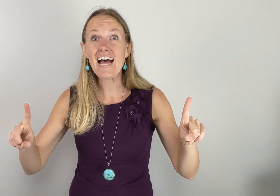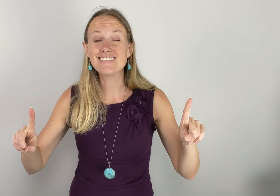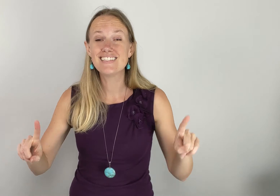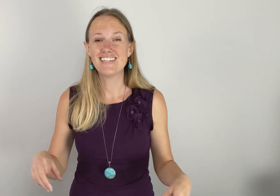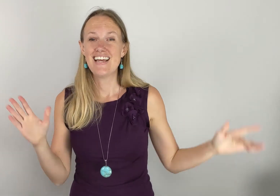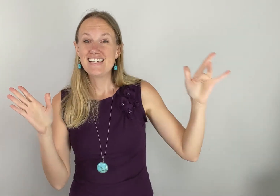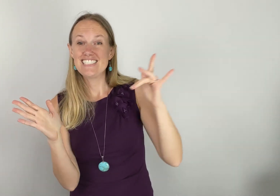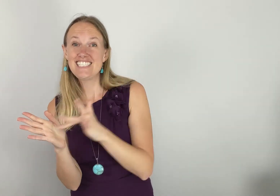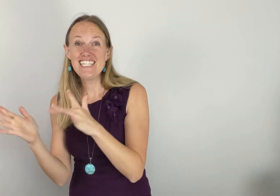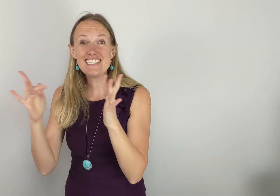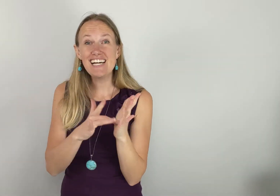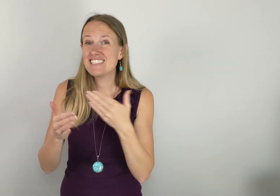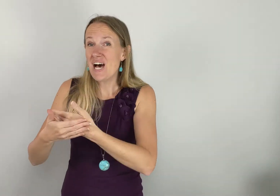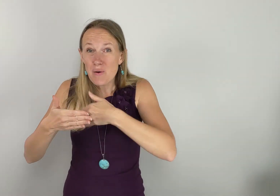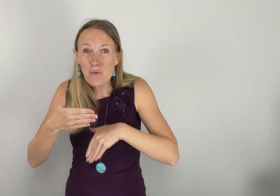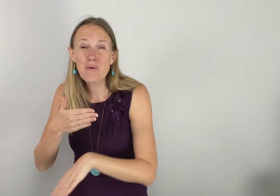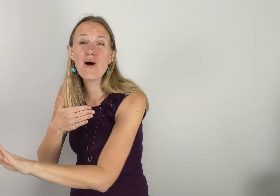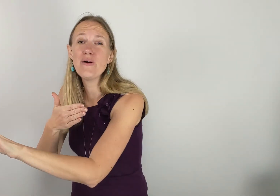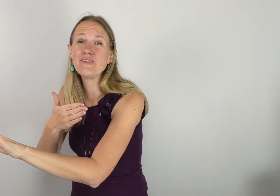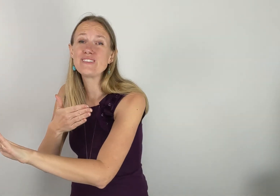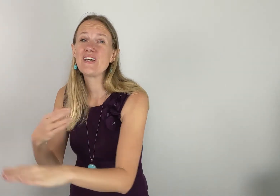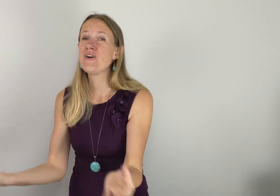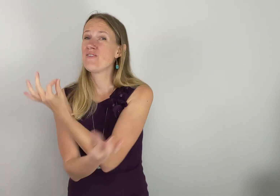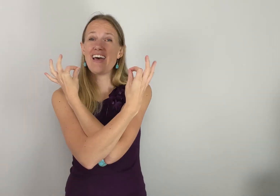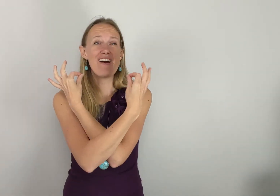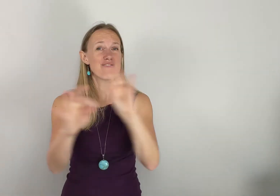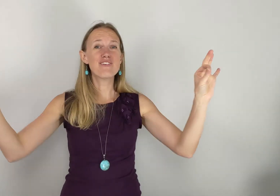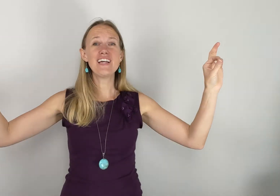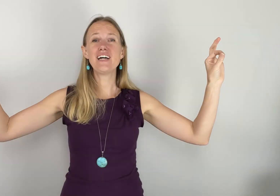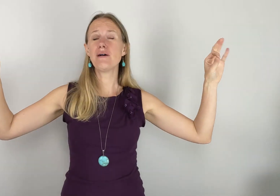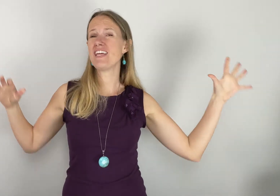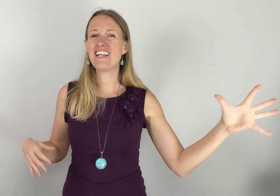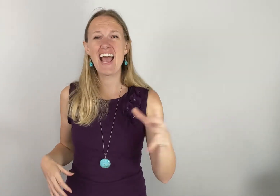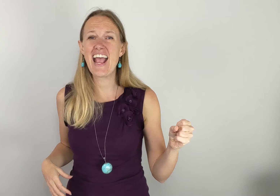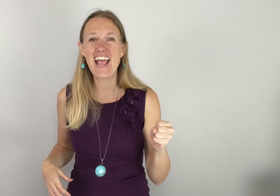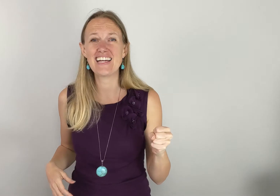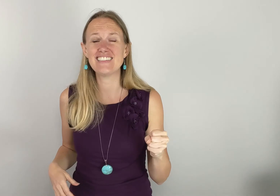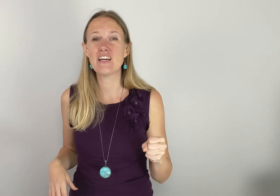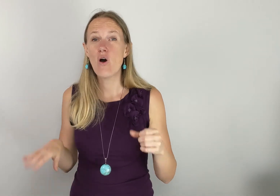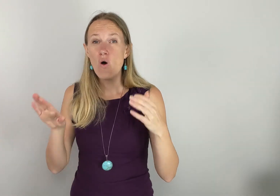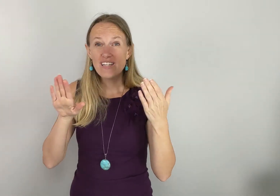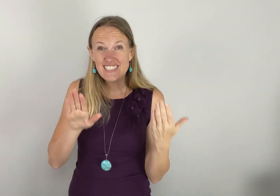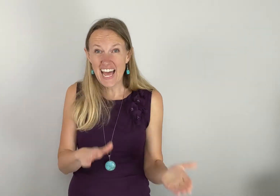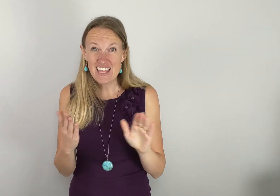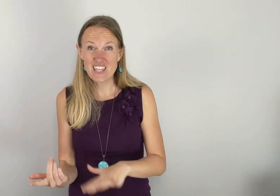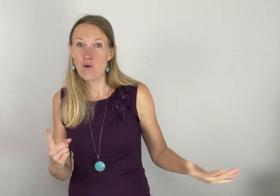But Jesus arose with our freedom in hand. Death